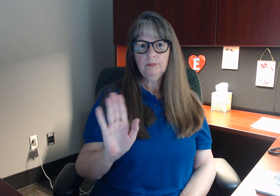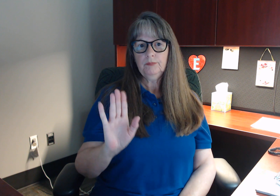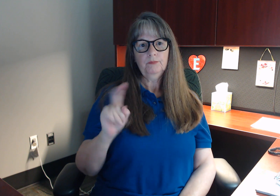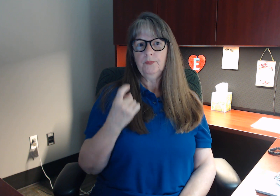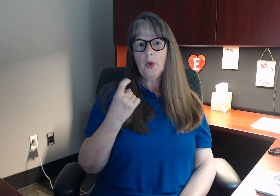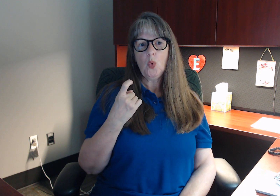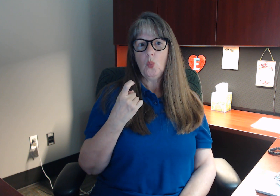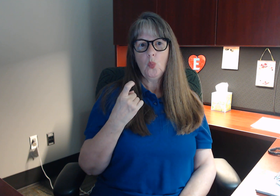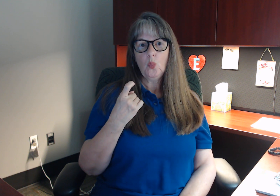No.